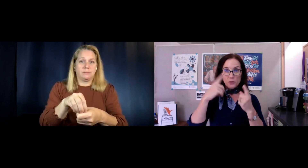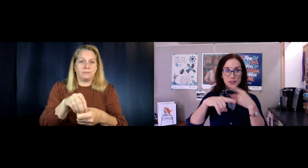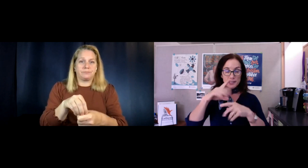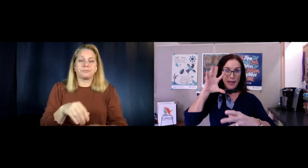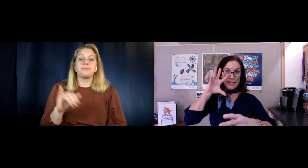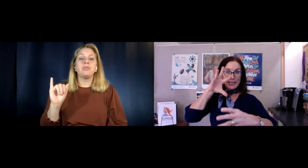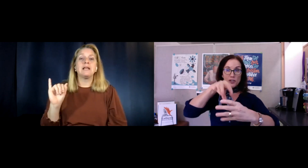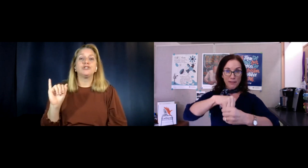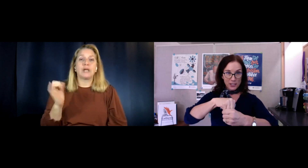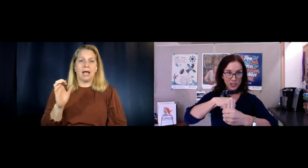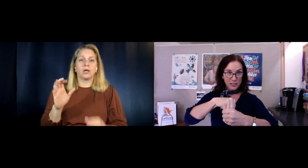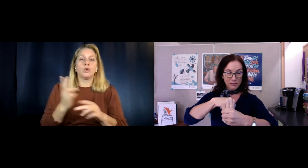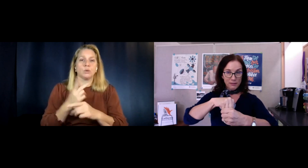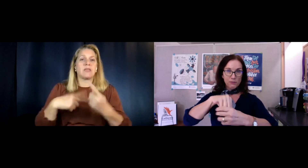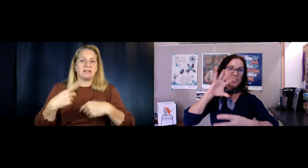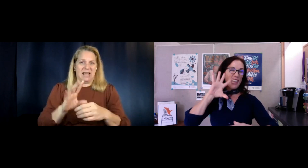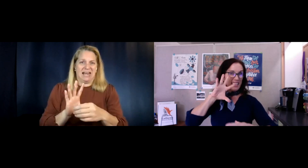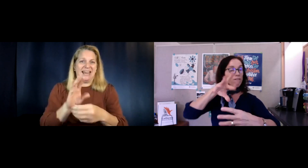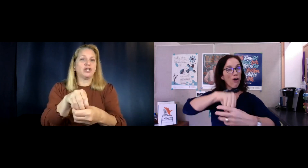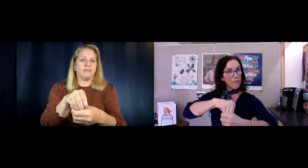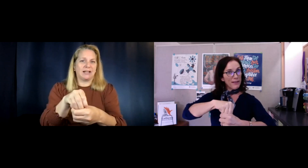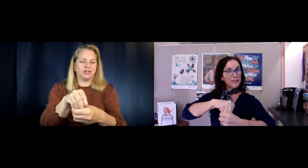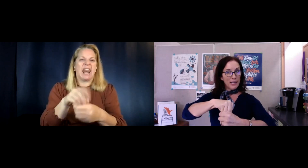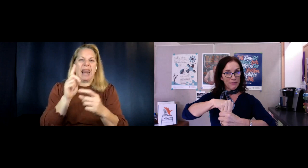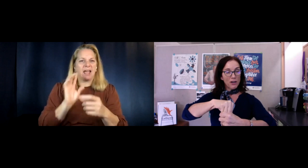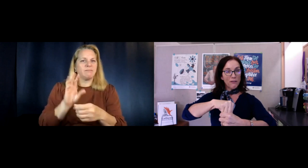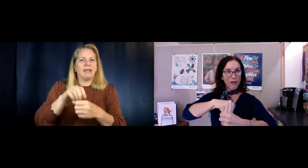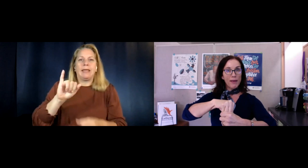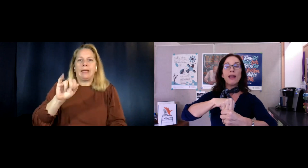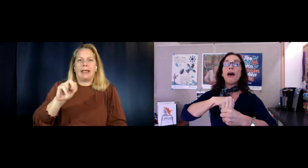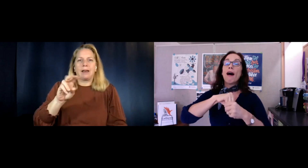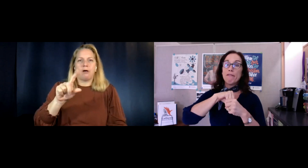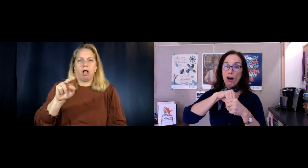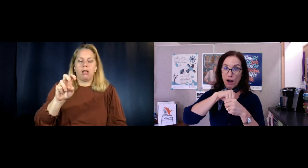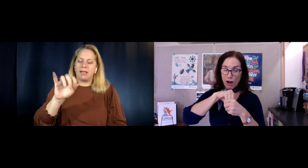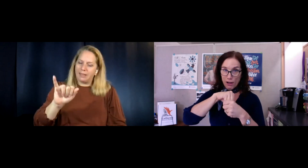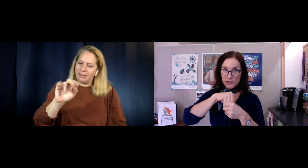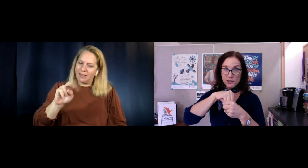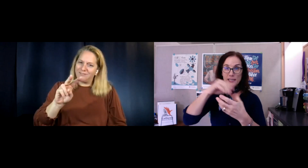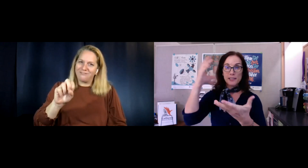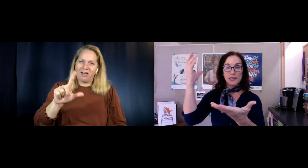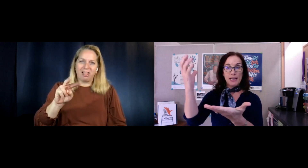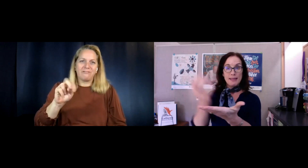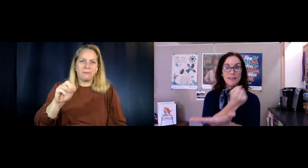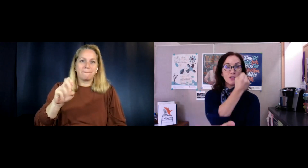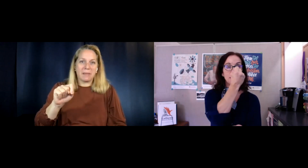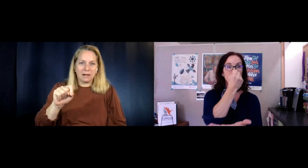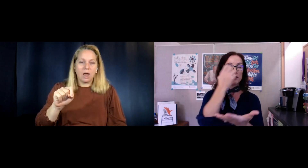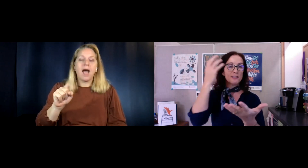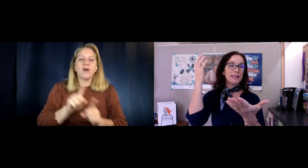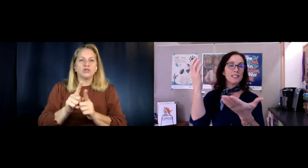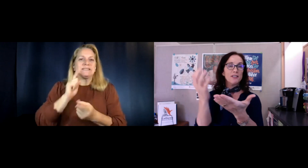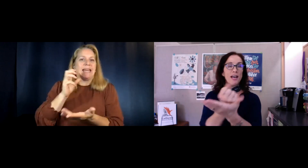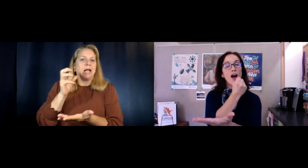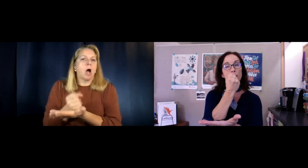Jack used the sign intervention, which is like involvement, the sign for involvement. I've also seen the sign this way, which